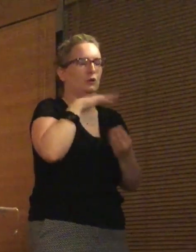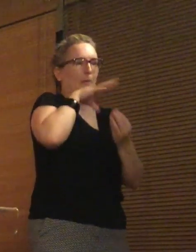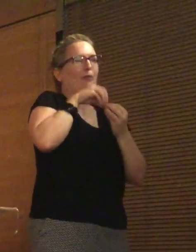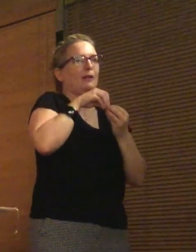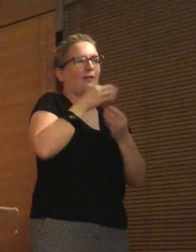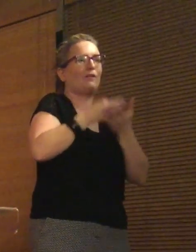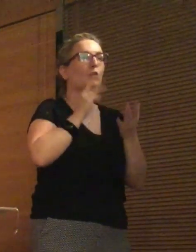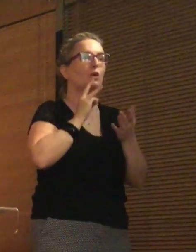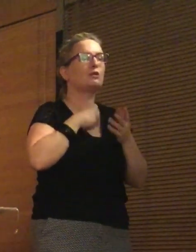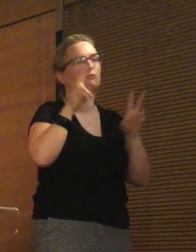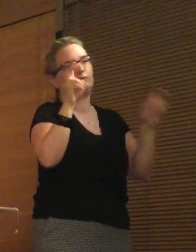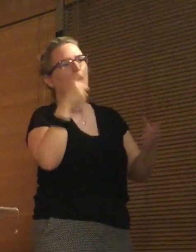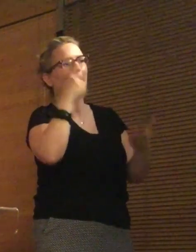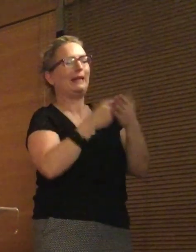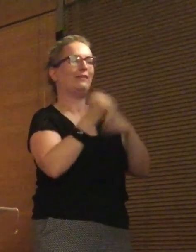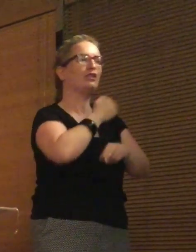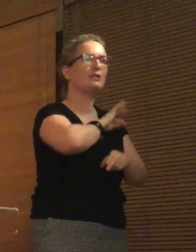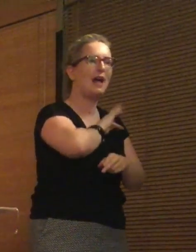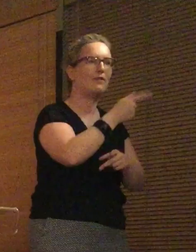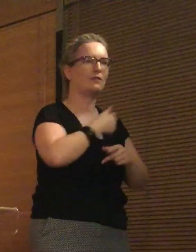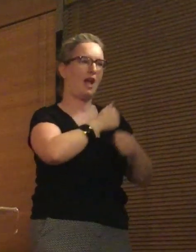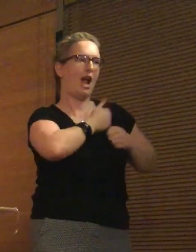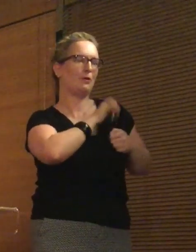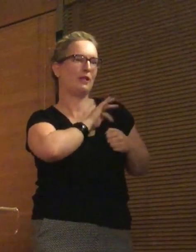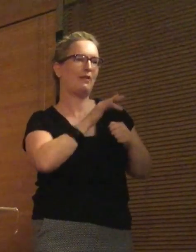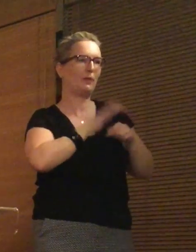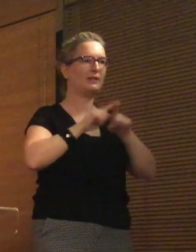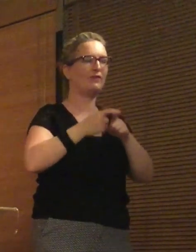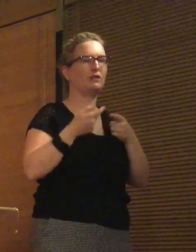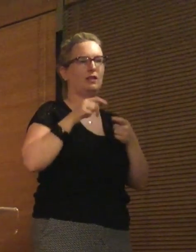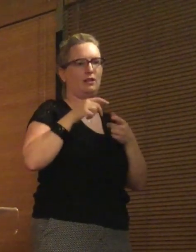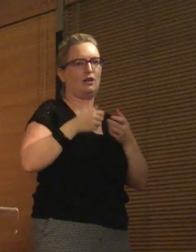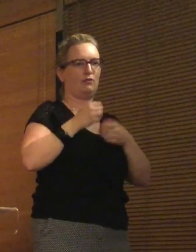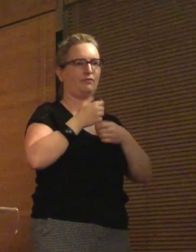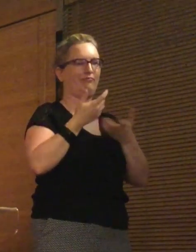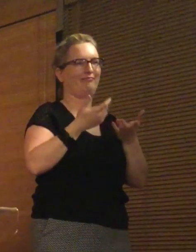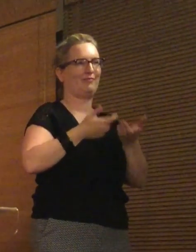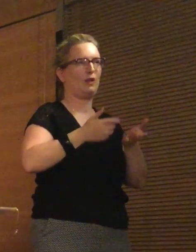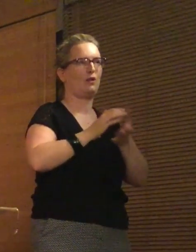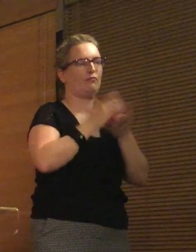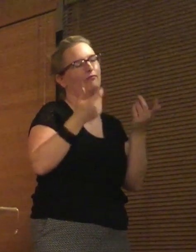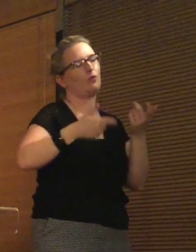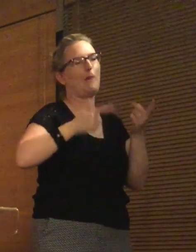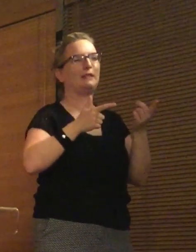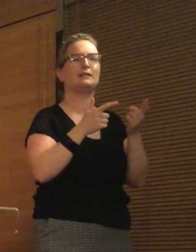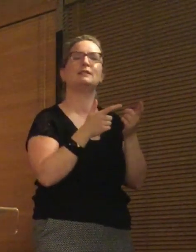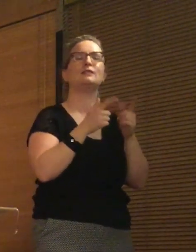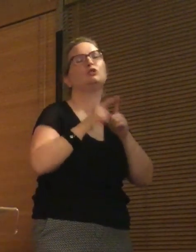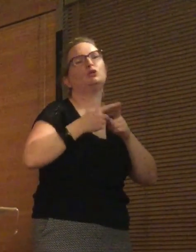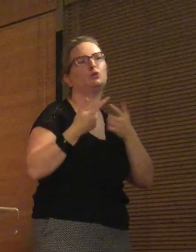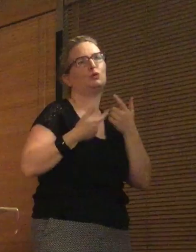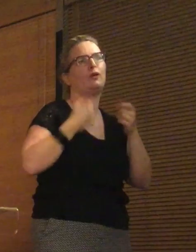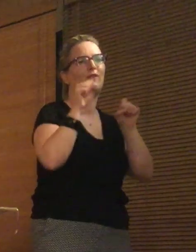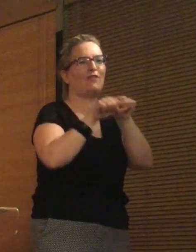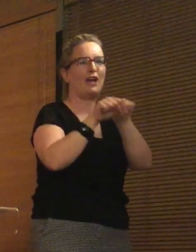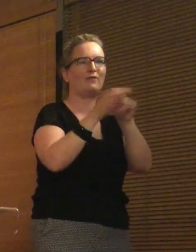words, believe in yourselves. Arm yourselves with the weapons to fight your nation's causes. Arm your minds with the histories and the memories